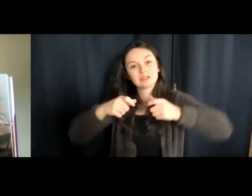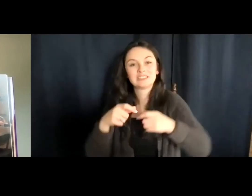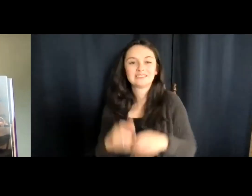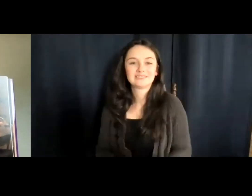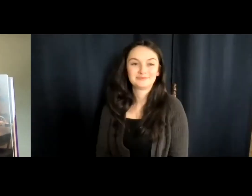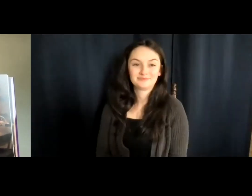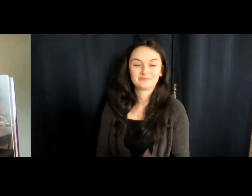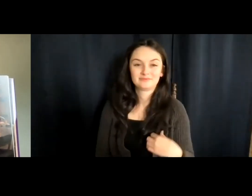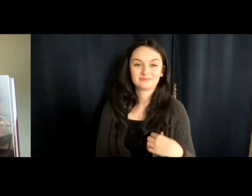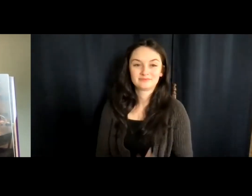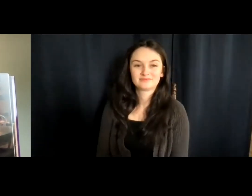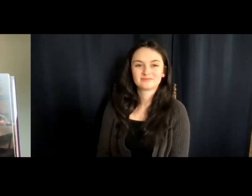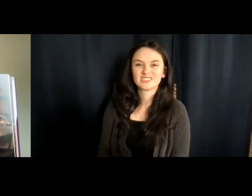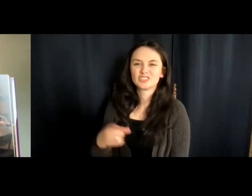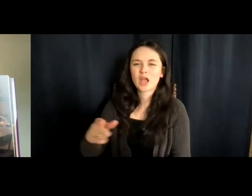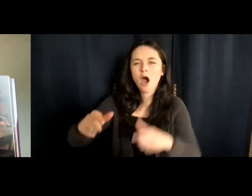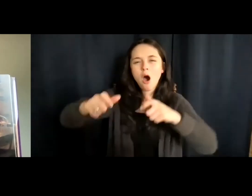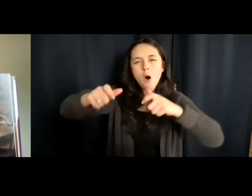blow. Honk,